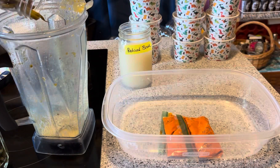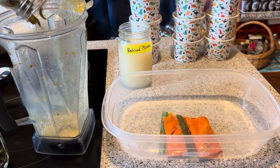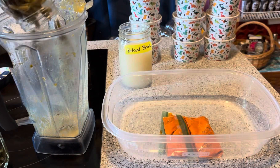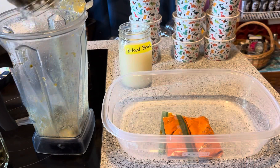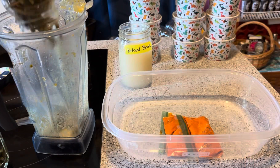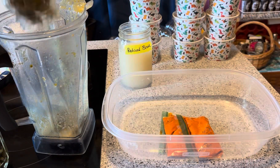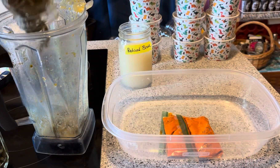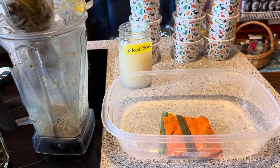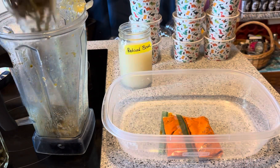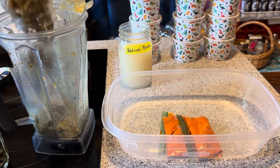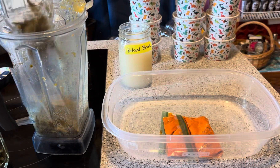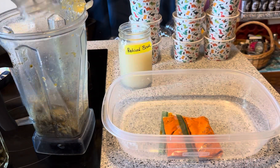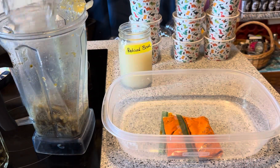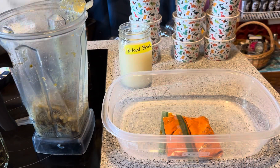fine.